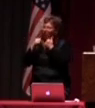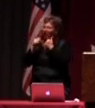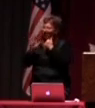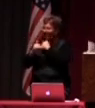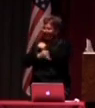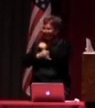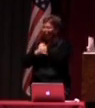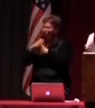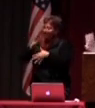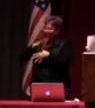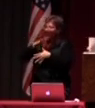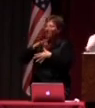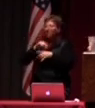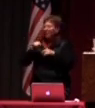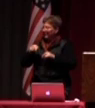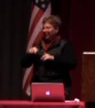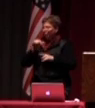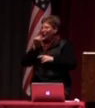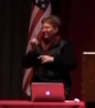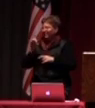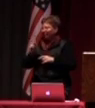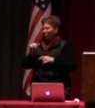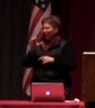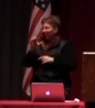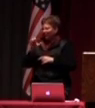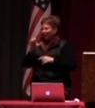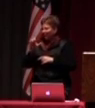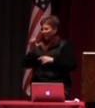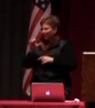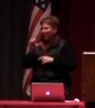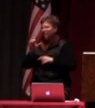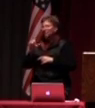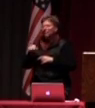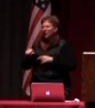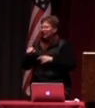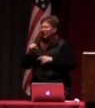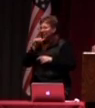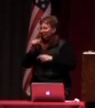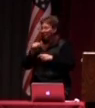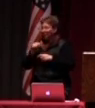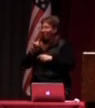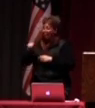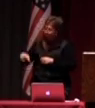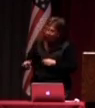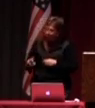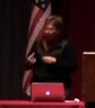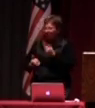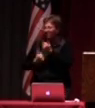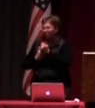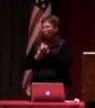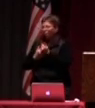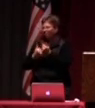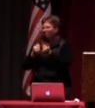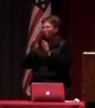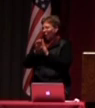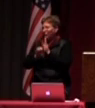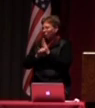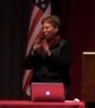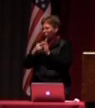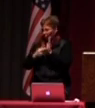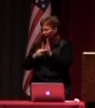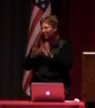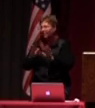a Democrat either, and not committed to constitutional rules. So, well before Napoleon